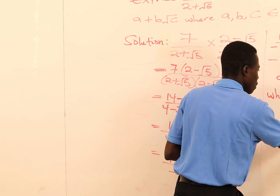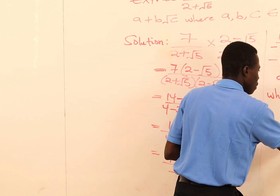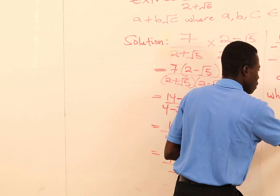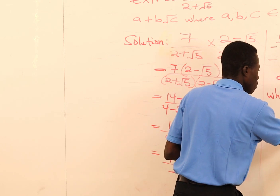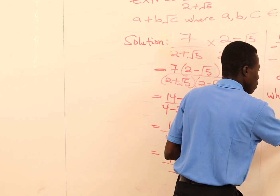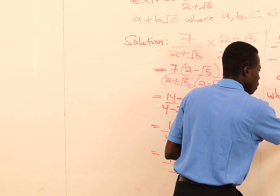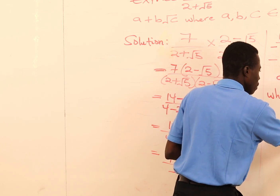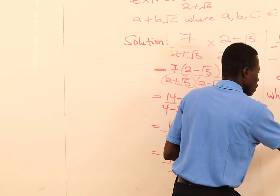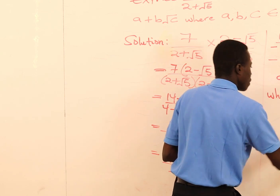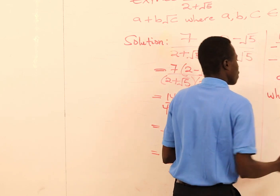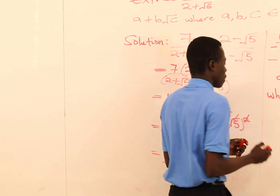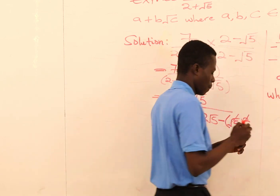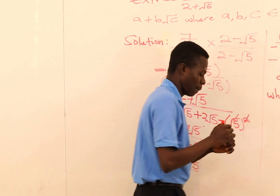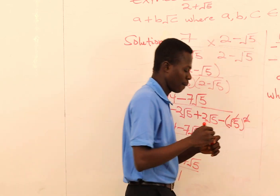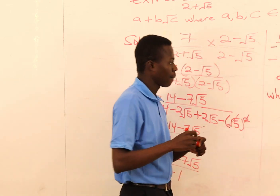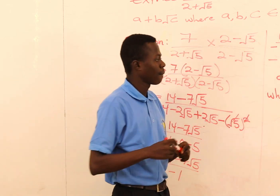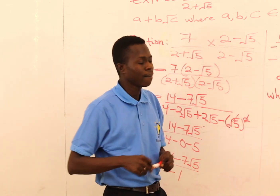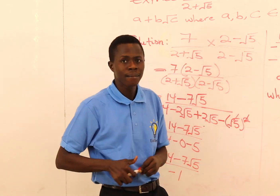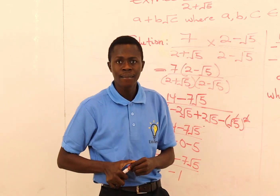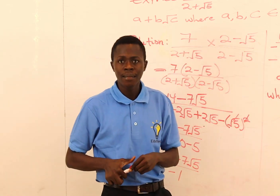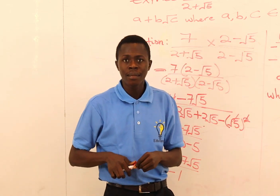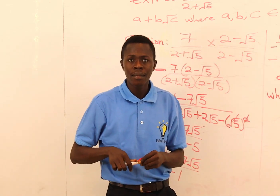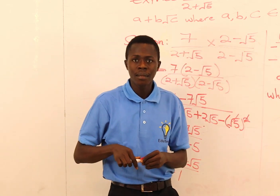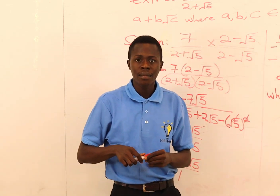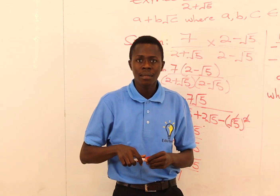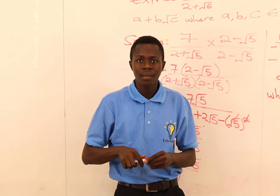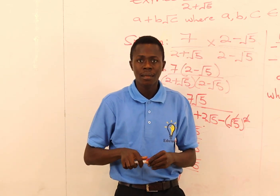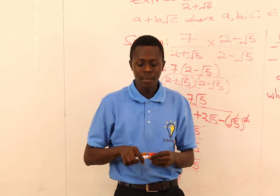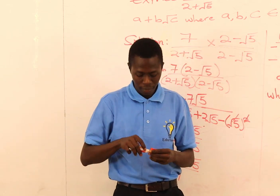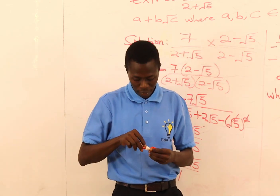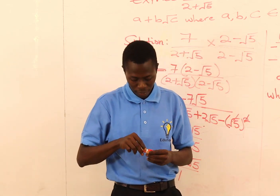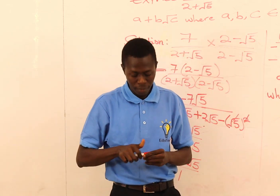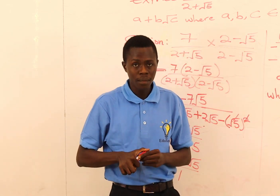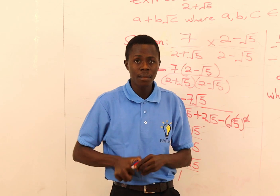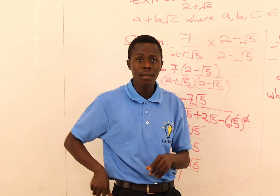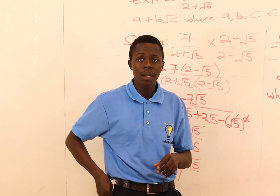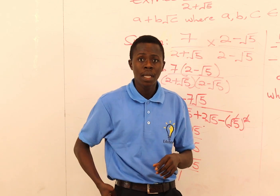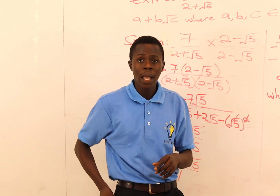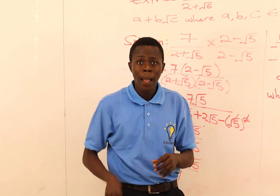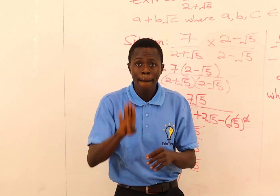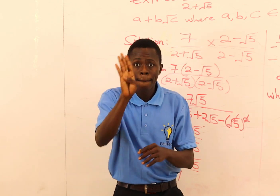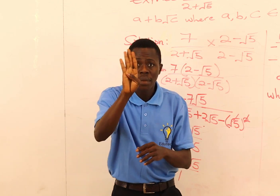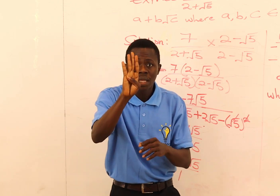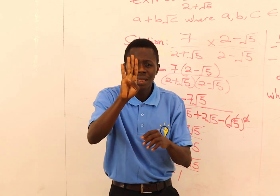be -14. So a is equals -14. B would